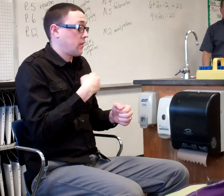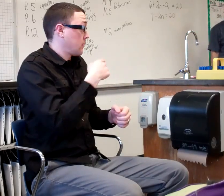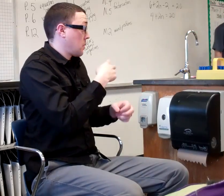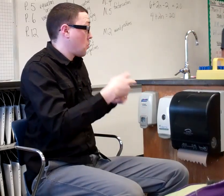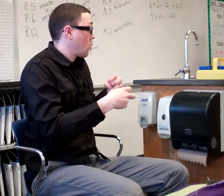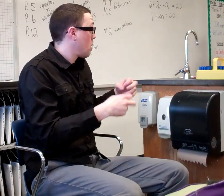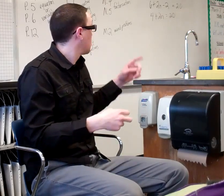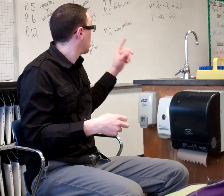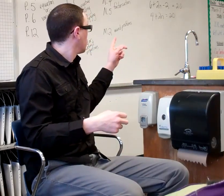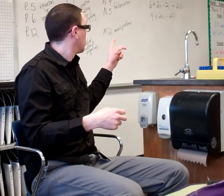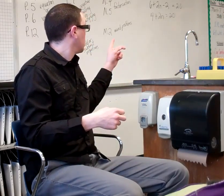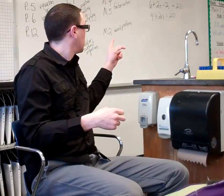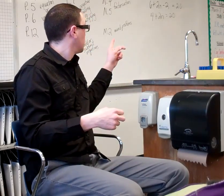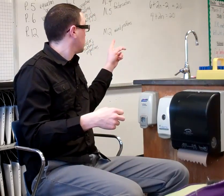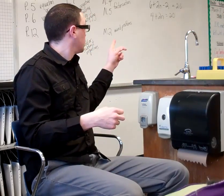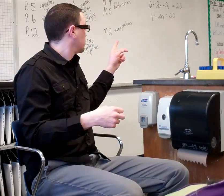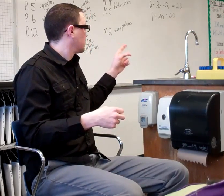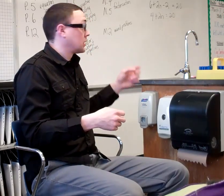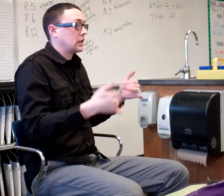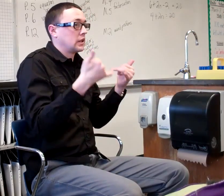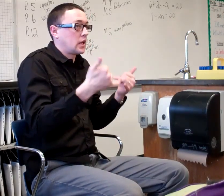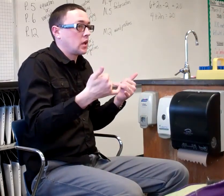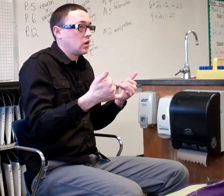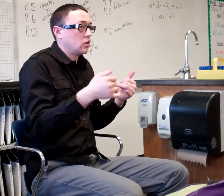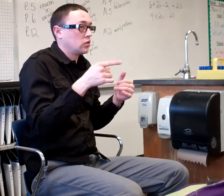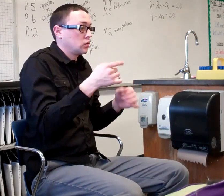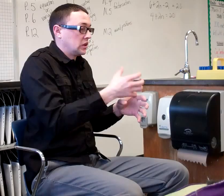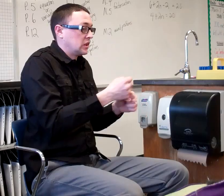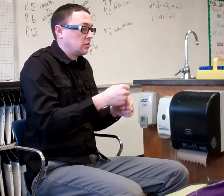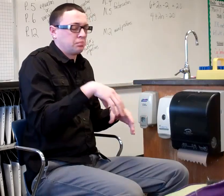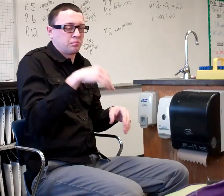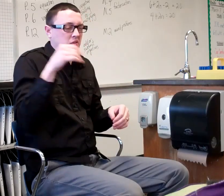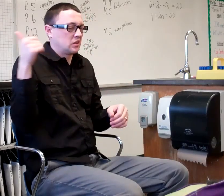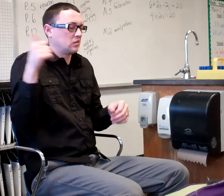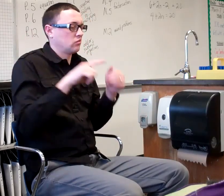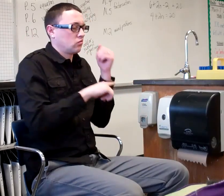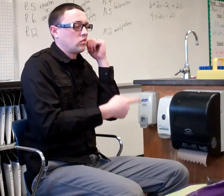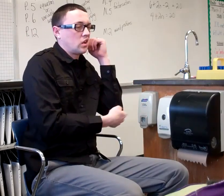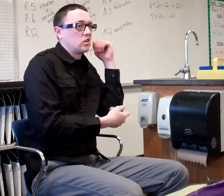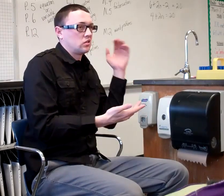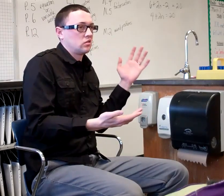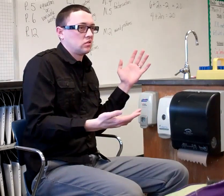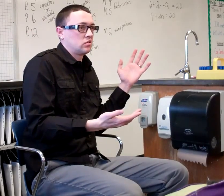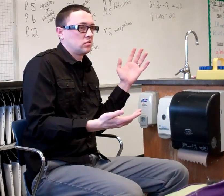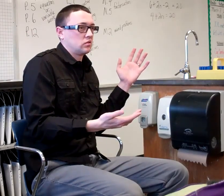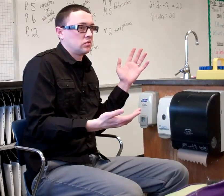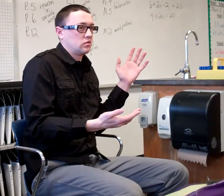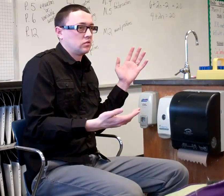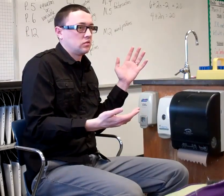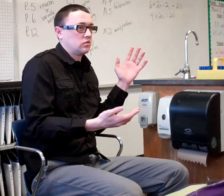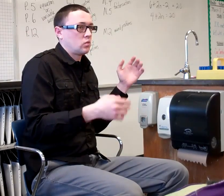and now we need to get rid of the trash. Easy. What are we going to do?